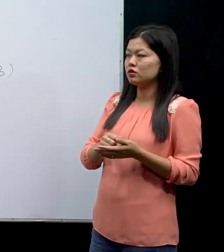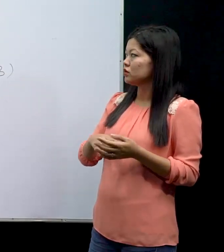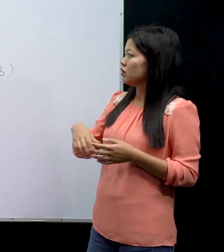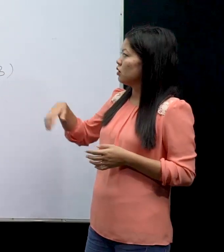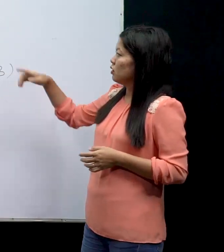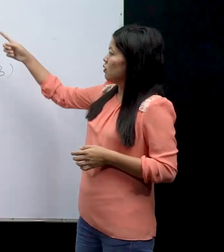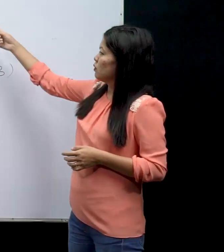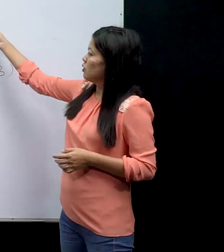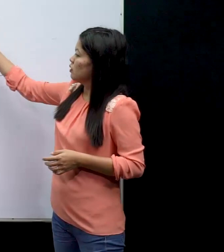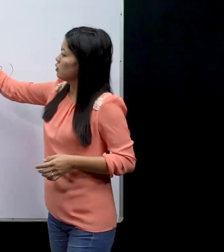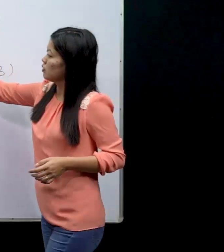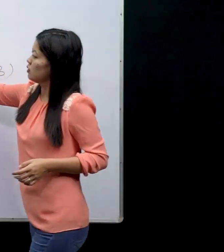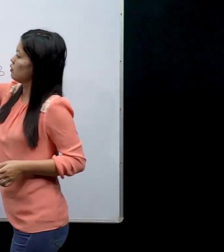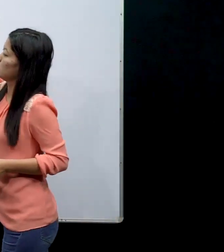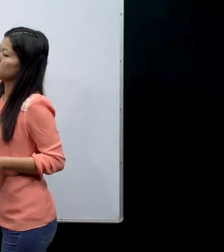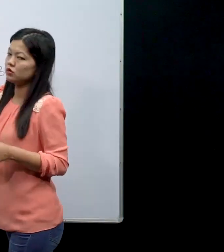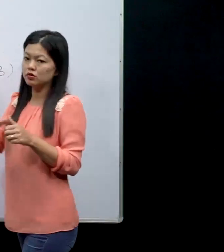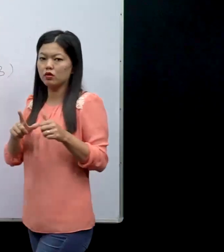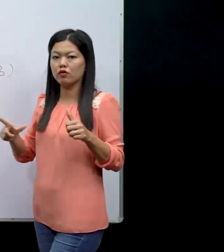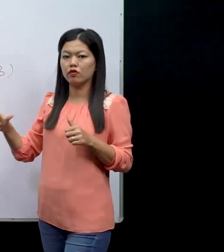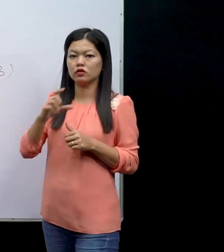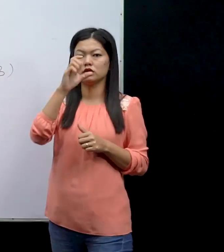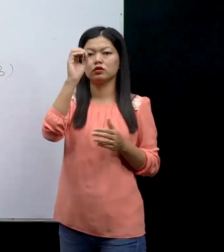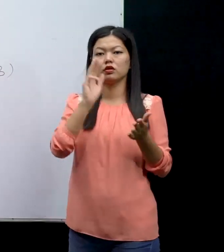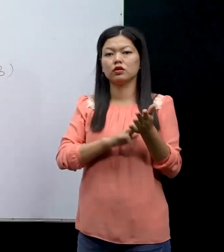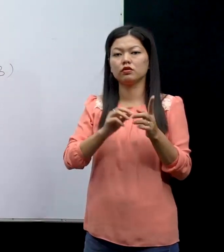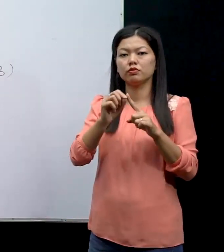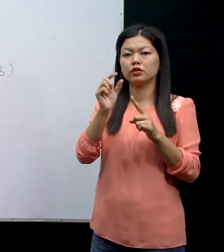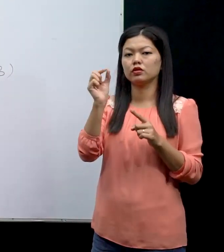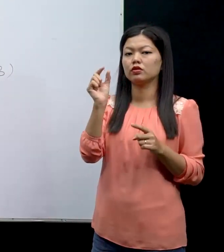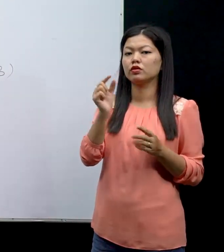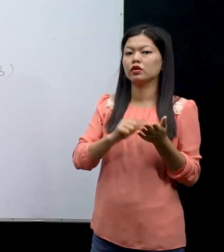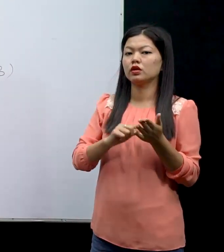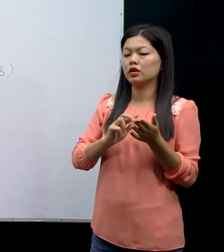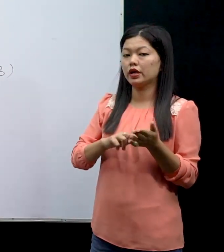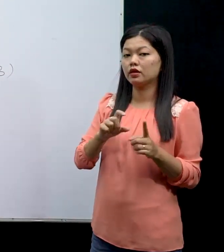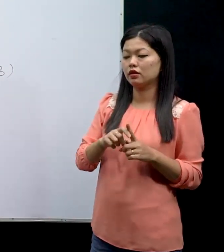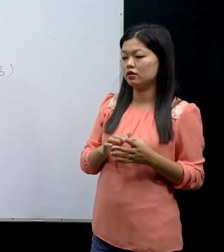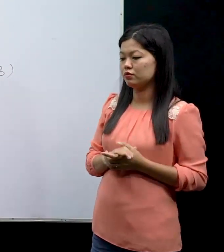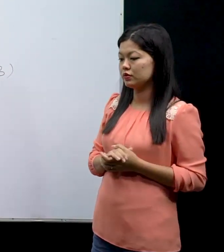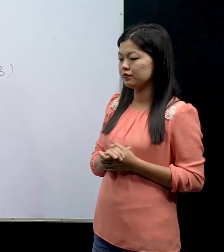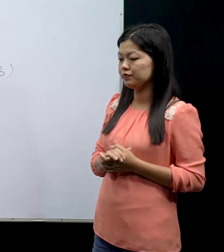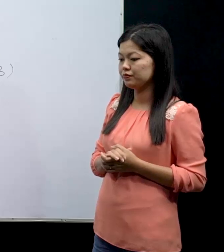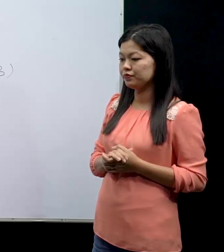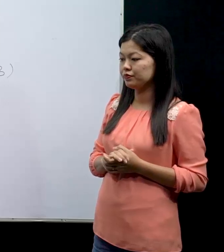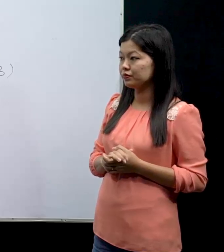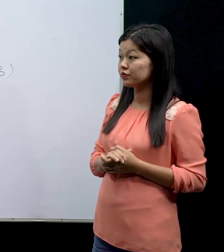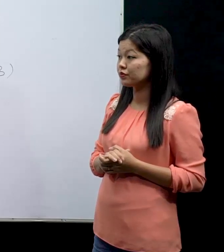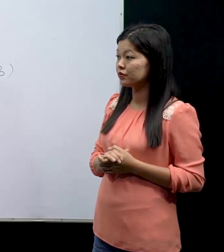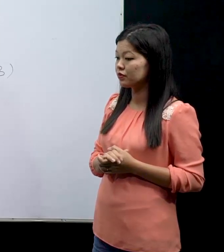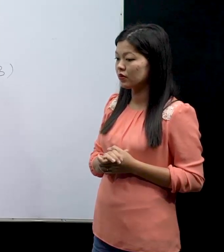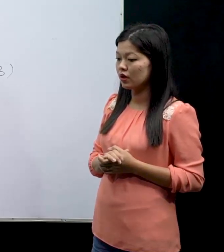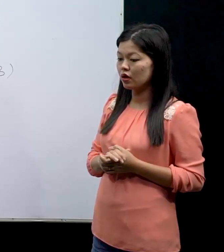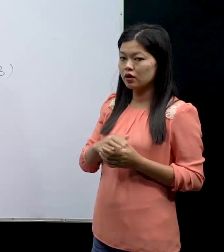of any compound. Clear? Any compound. So last one, we'll do the third one, we'll do for